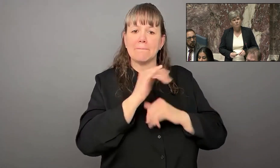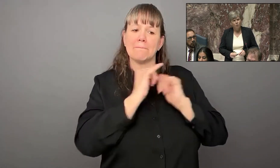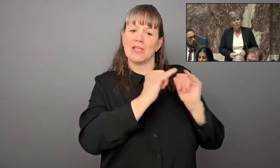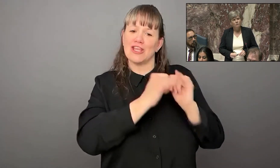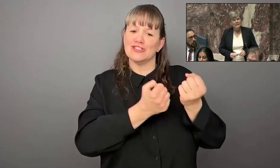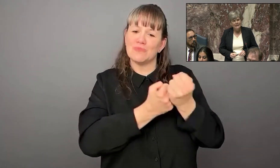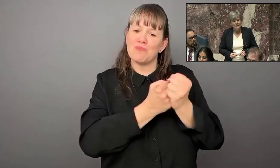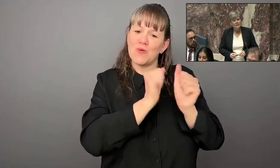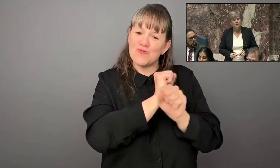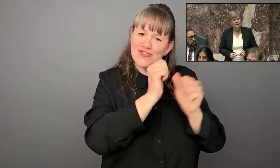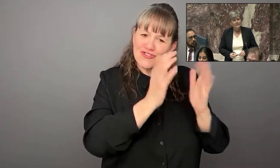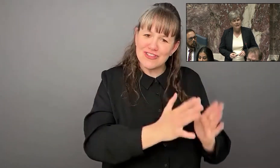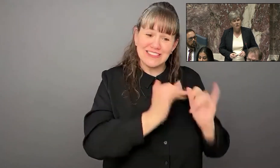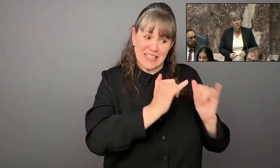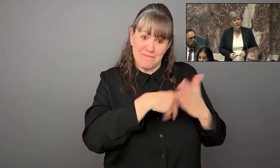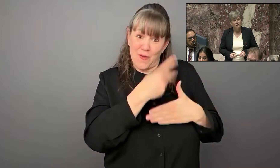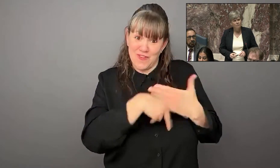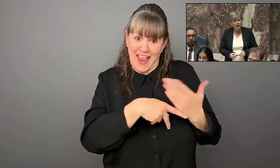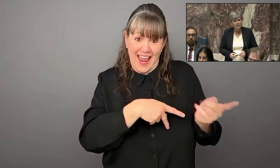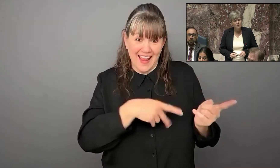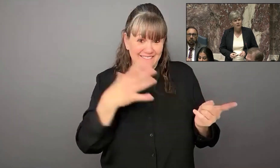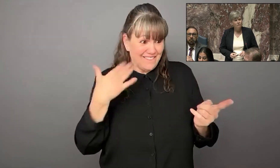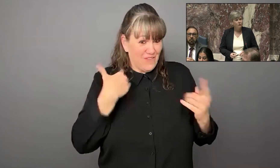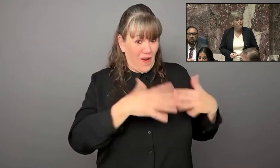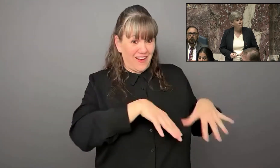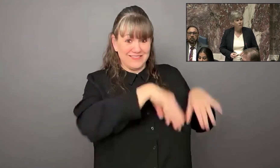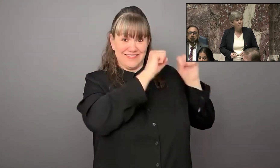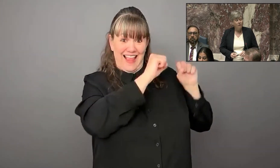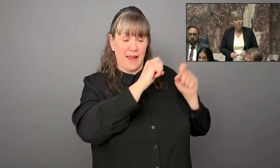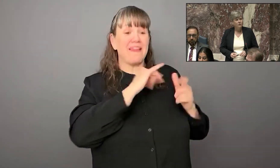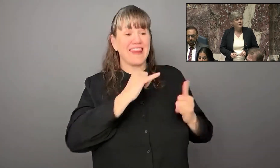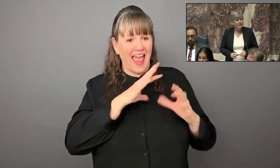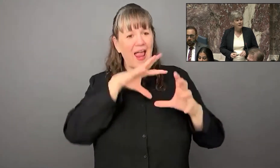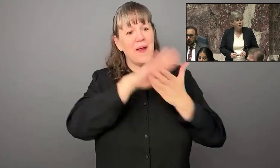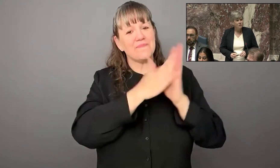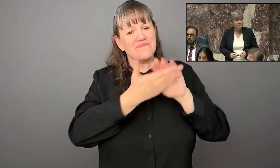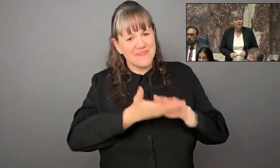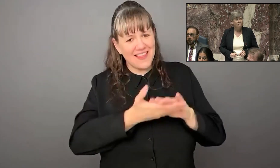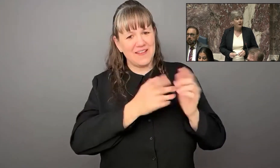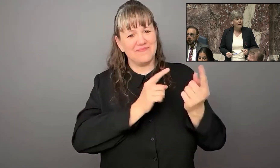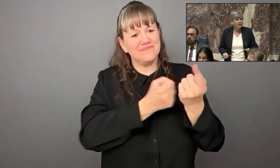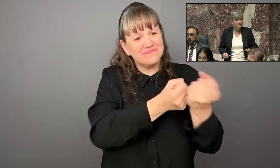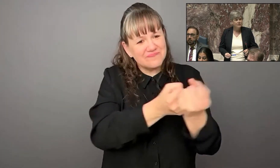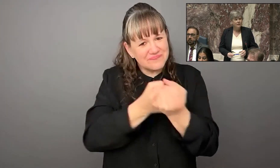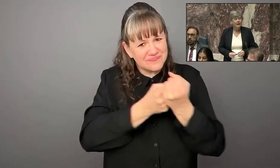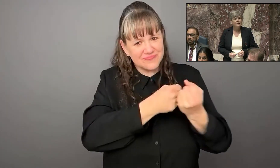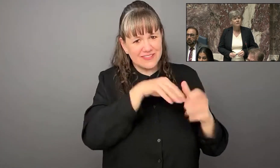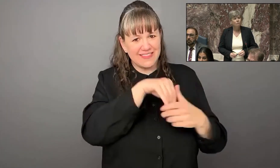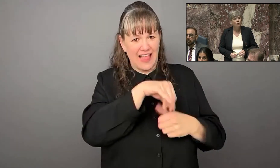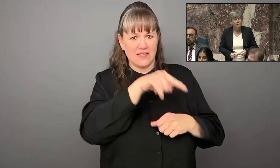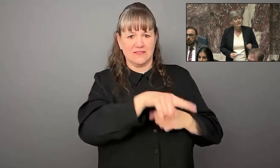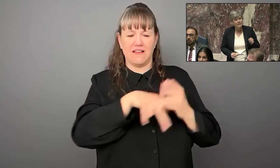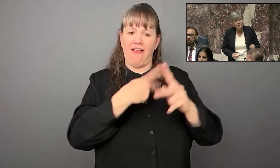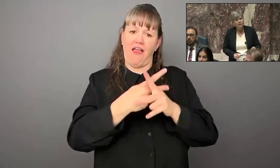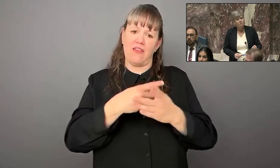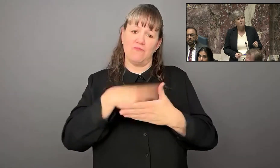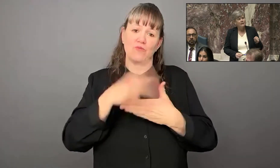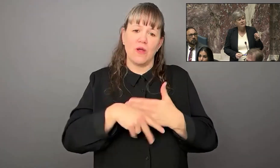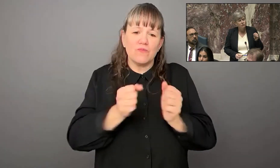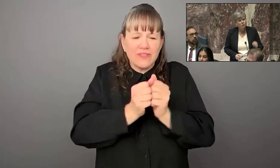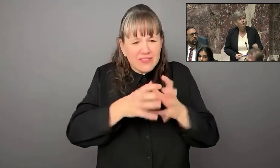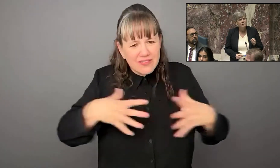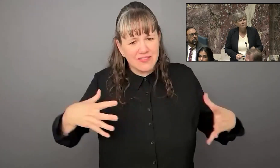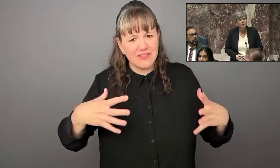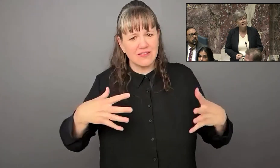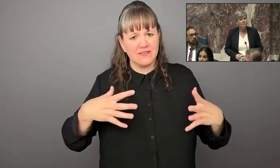kinds of supports we need to continue to expand for youth, for teenagers, for adults, and it's the work that this government